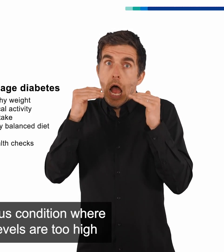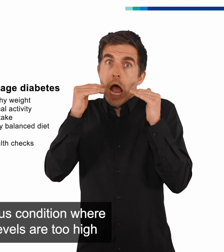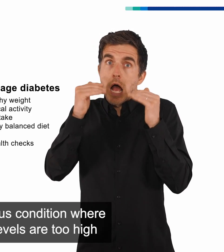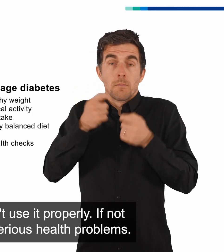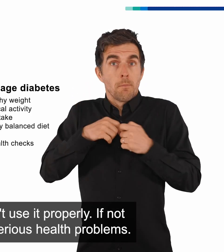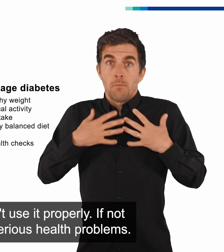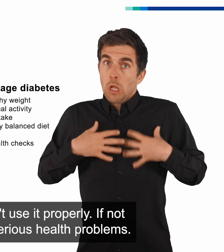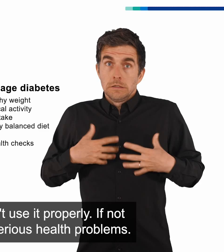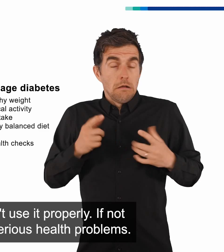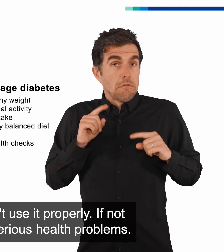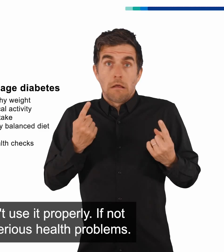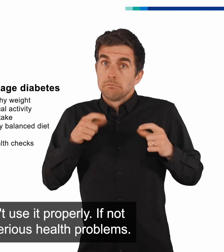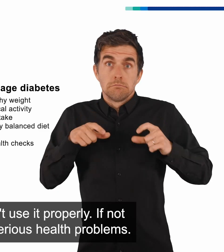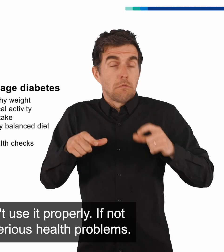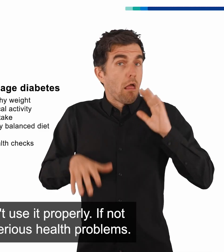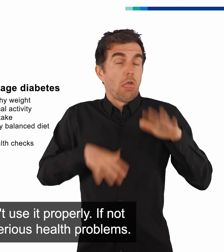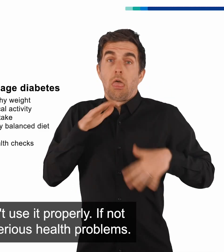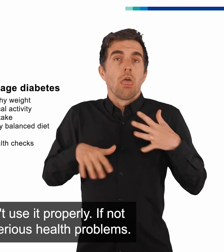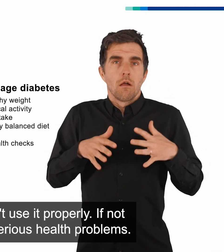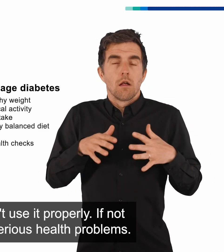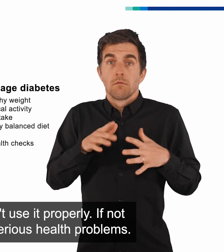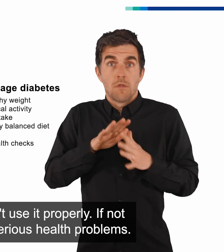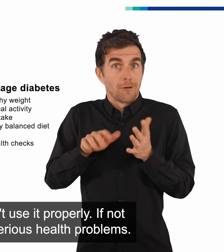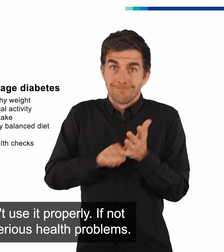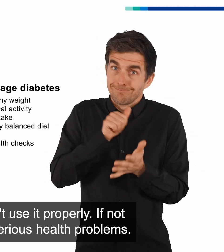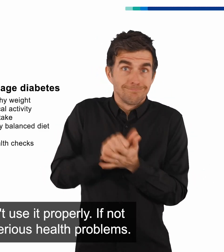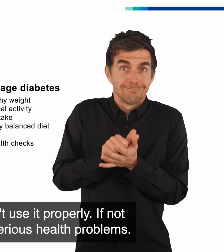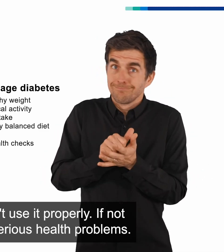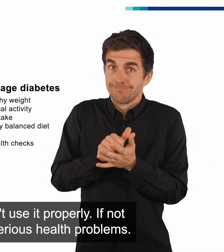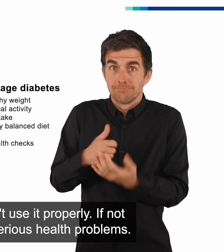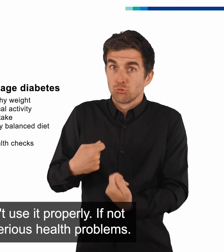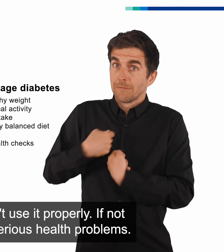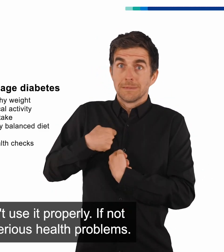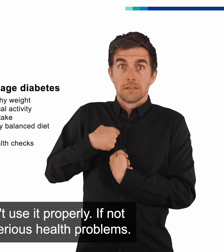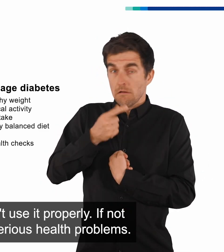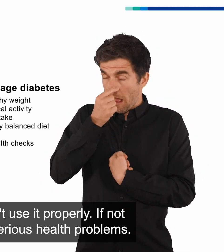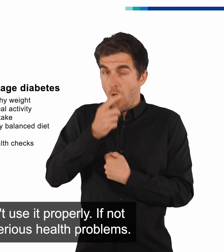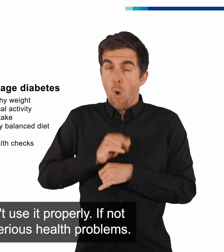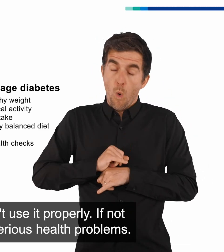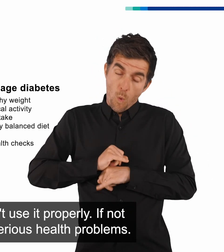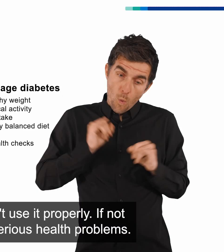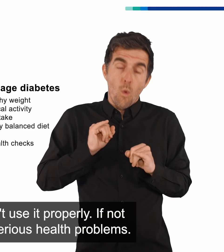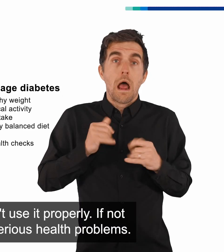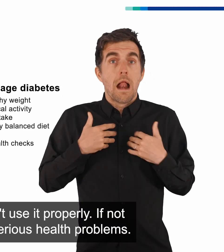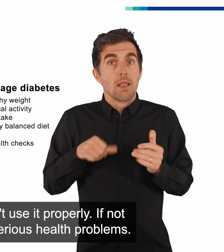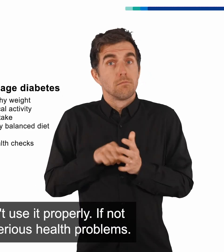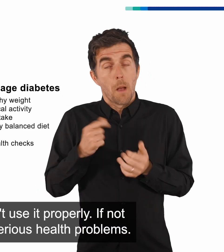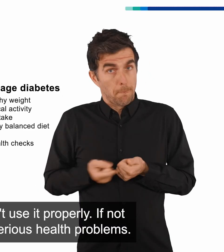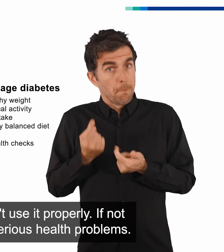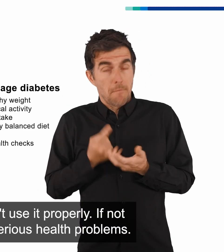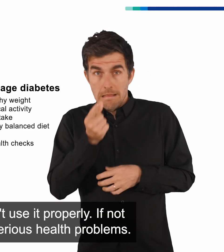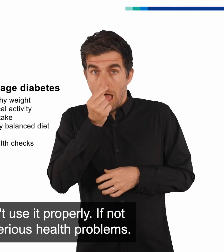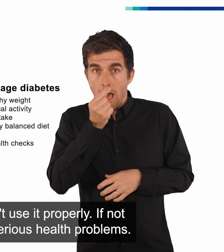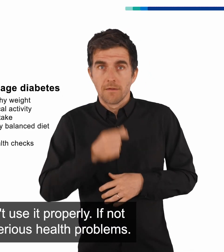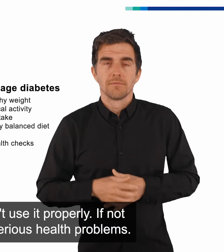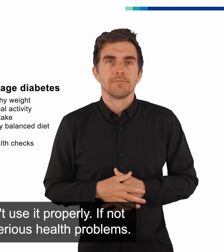it can lead to serious health problems. Poorly controlled diabetes can damage cells and